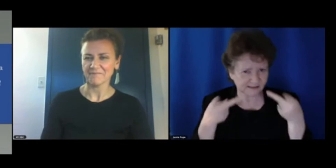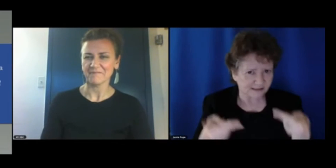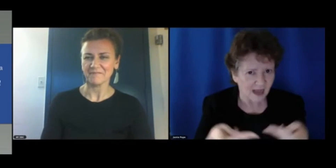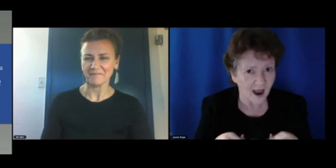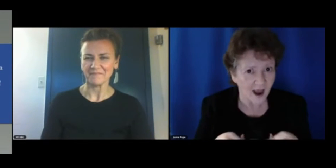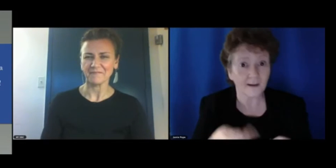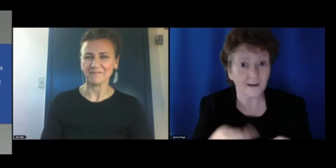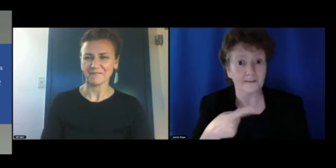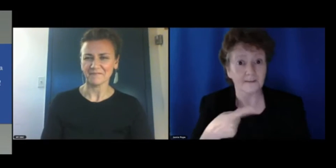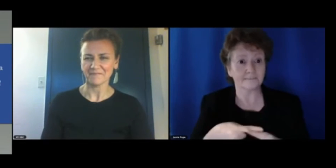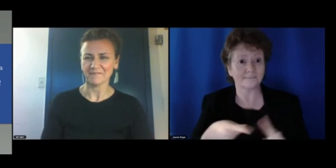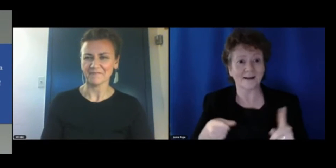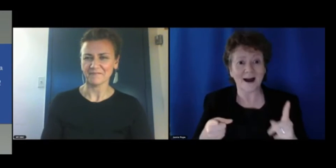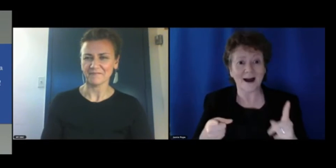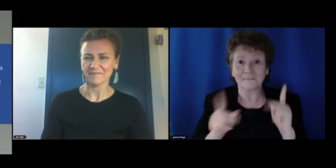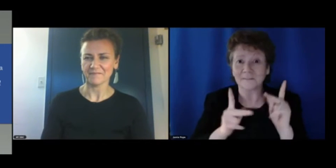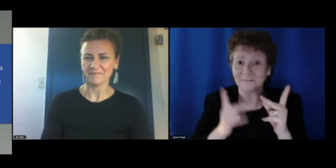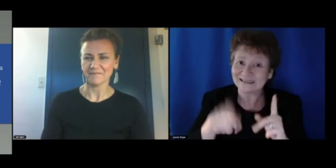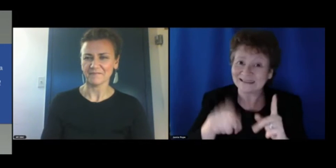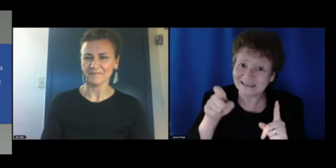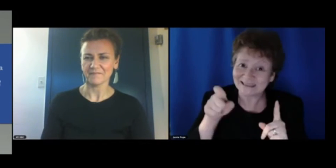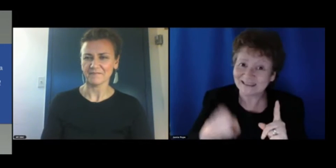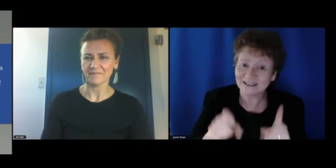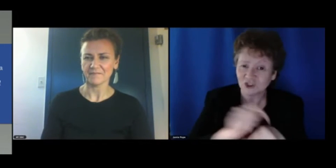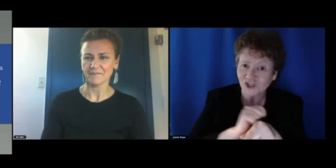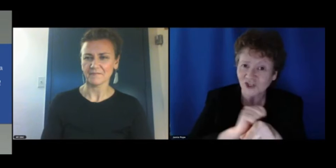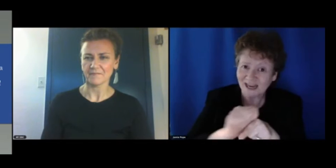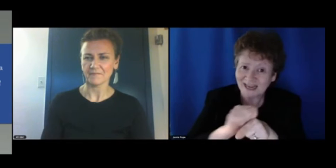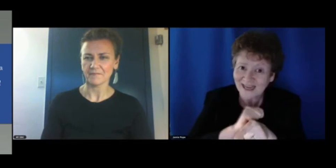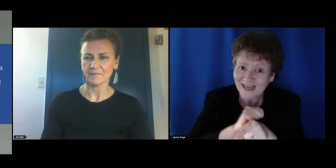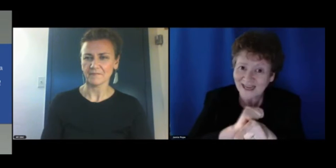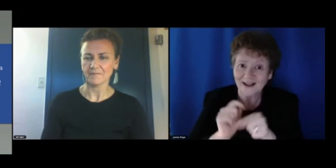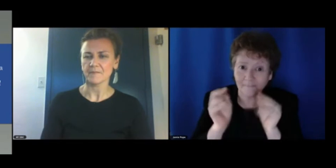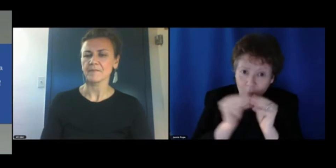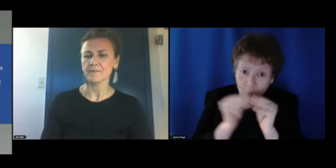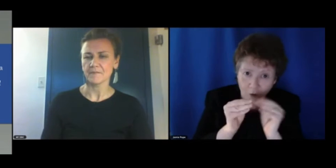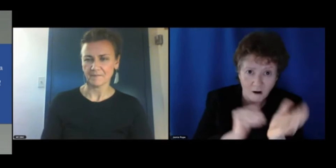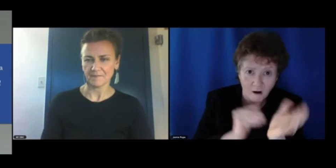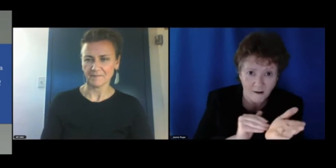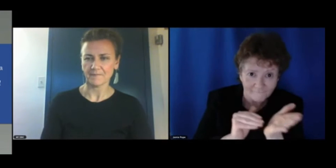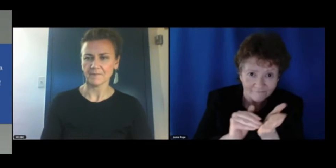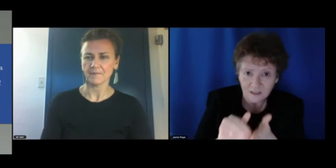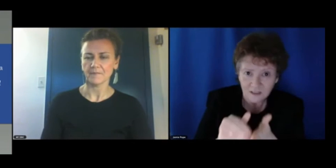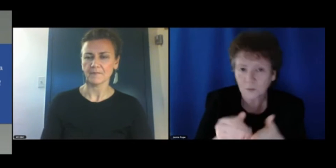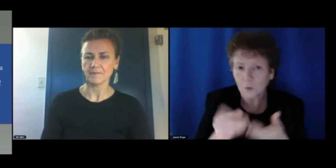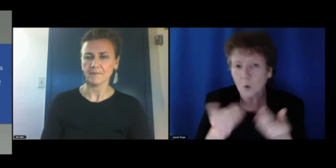that. And going to a conference is so expensive. You have to go to the place